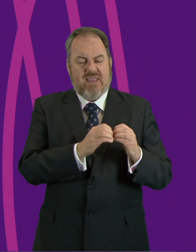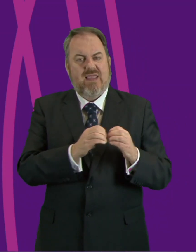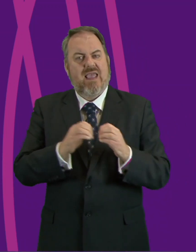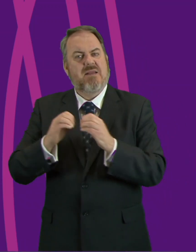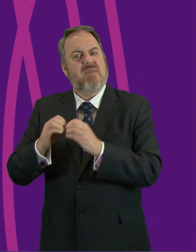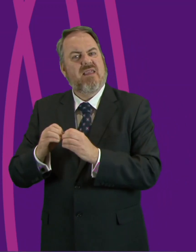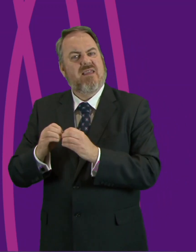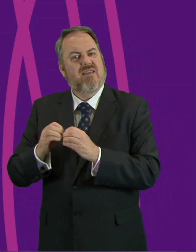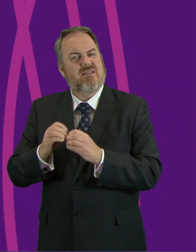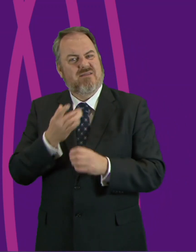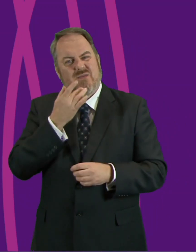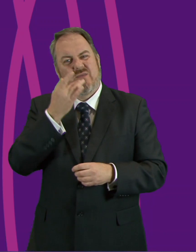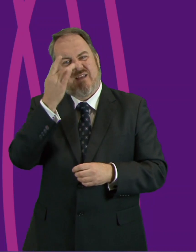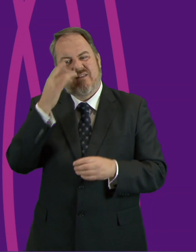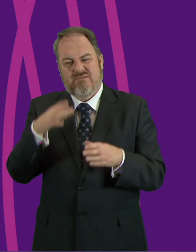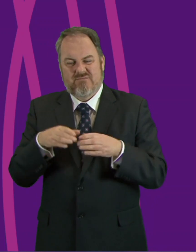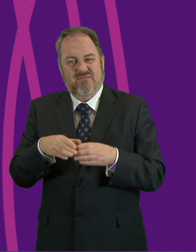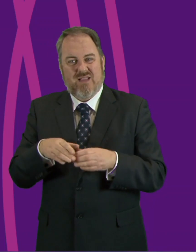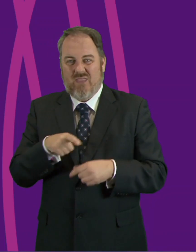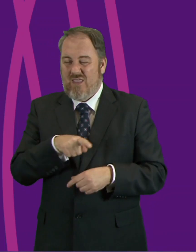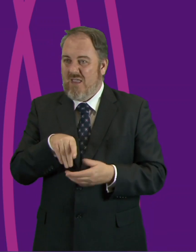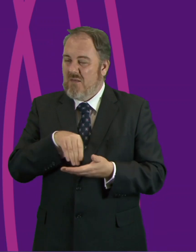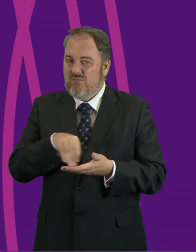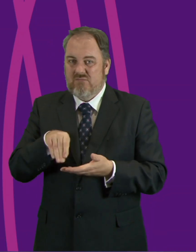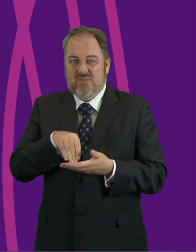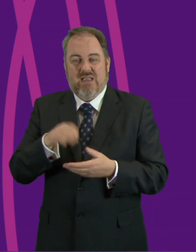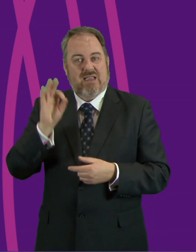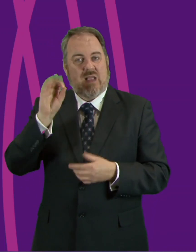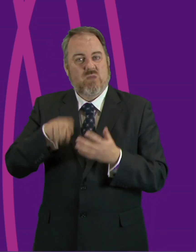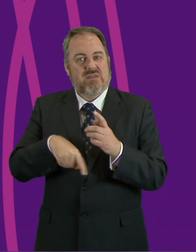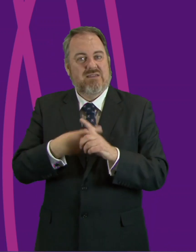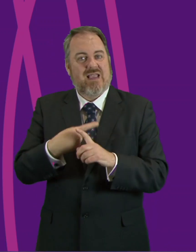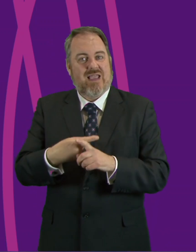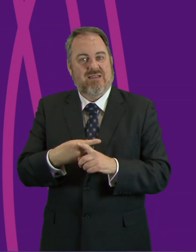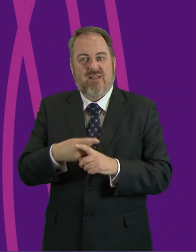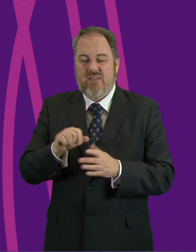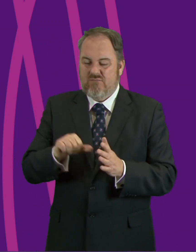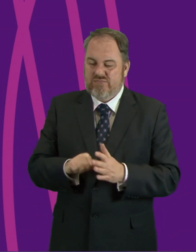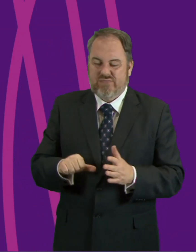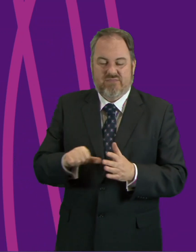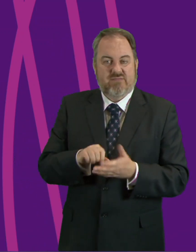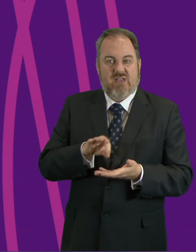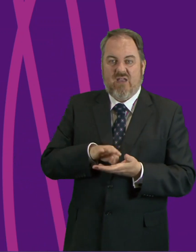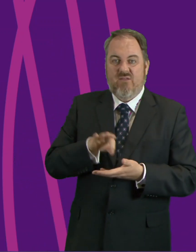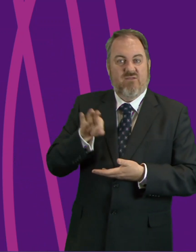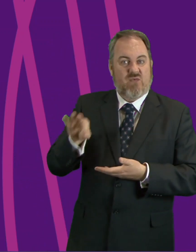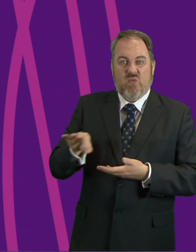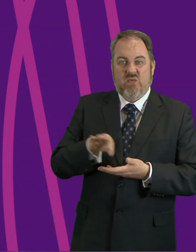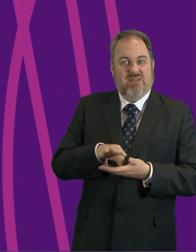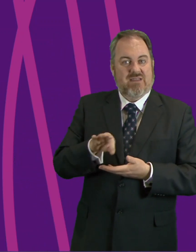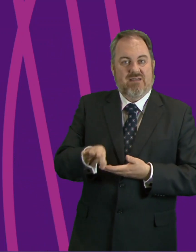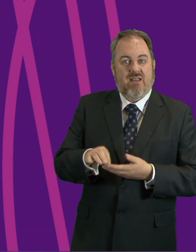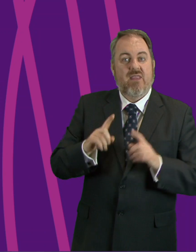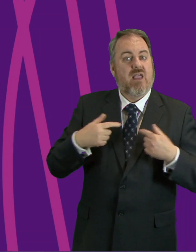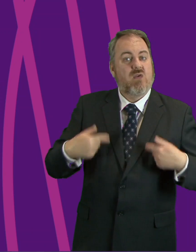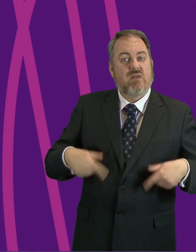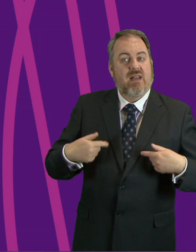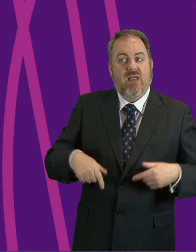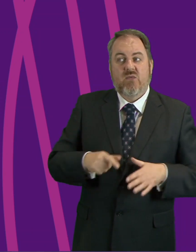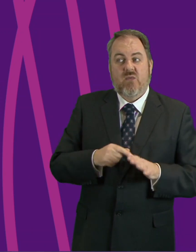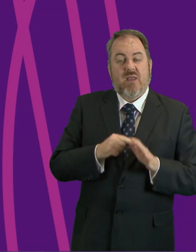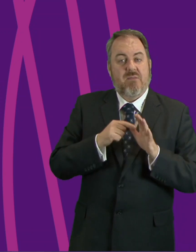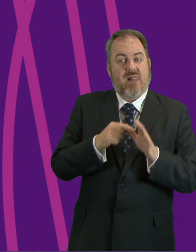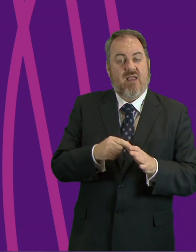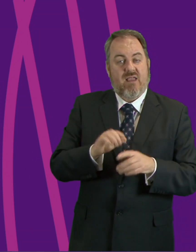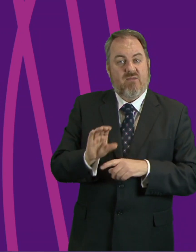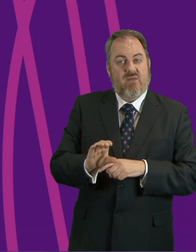pay council tax are struggling. Many cannot apply for support from the Scottish Government Hardship Fund because they don't meet the requirement